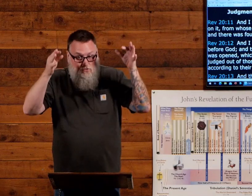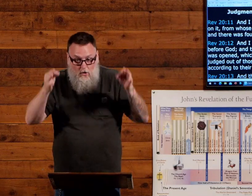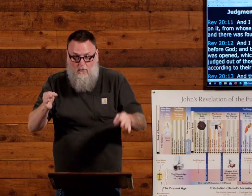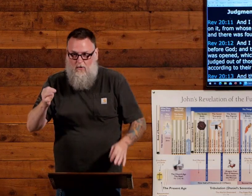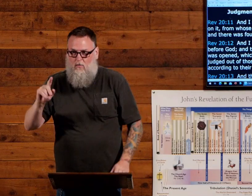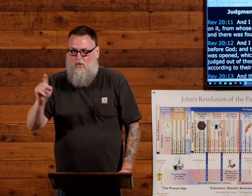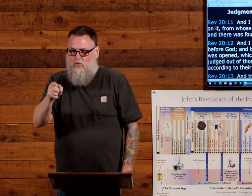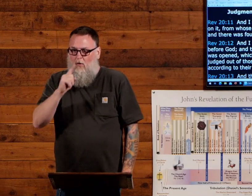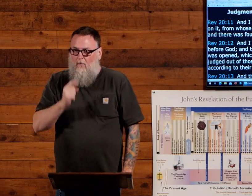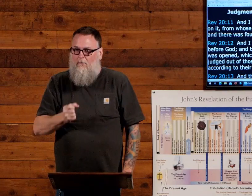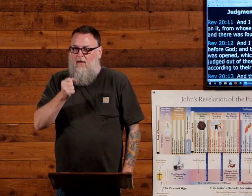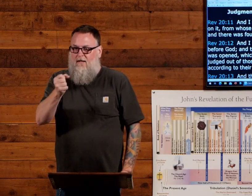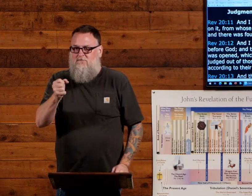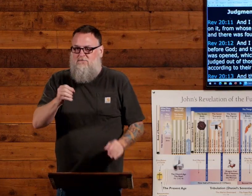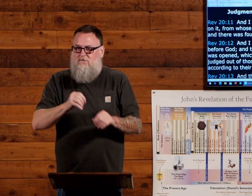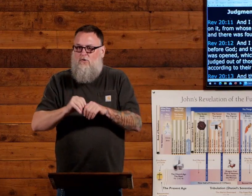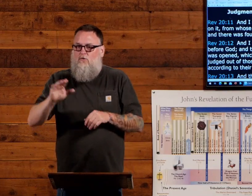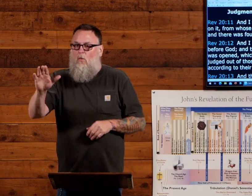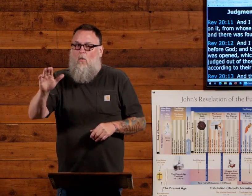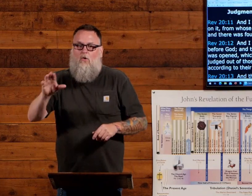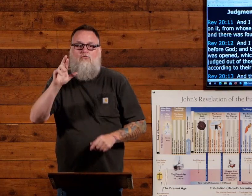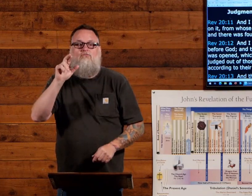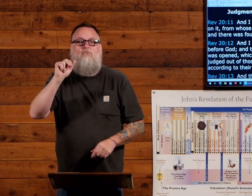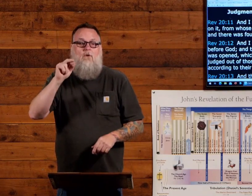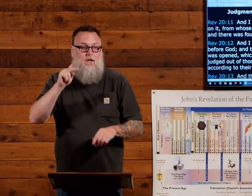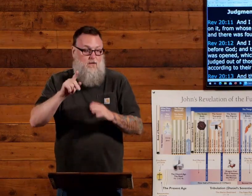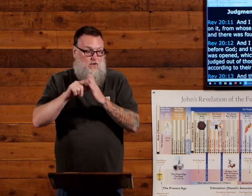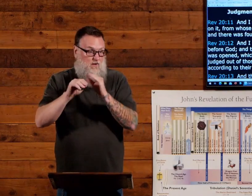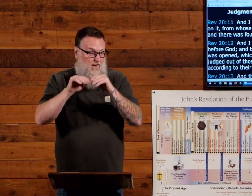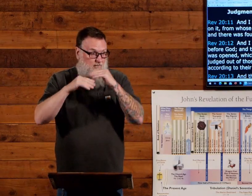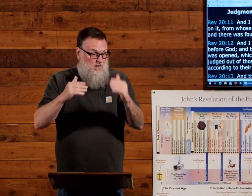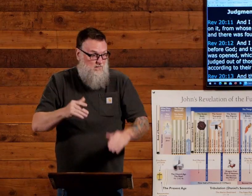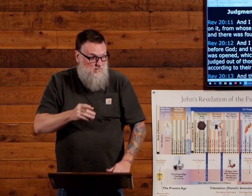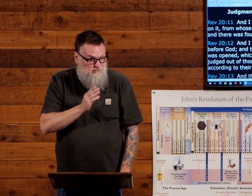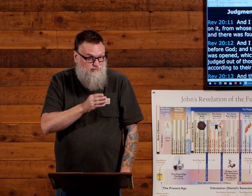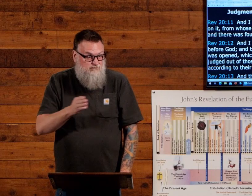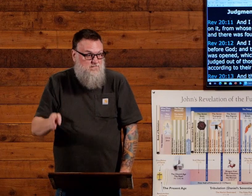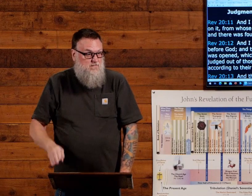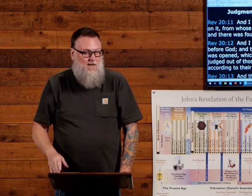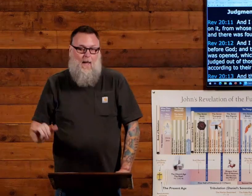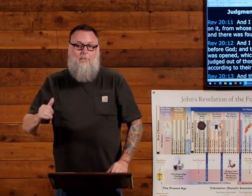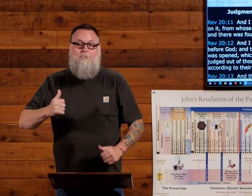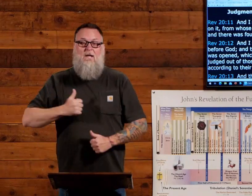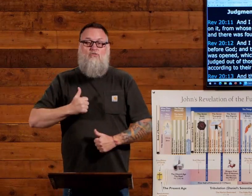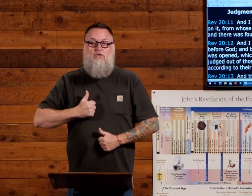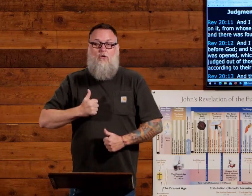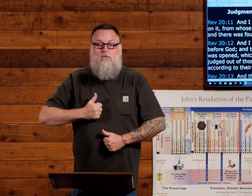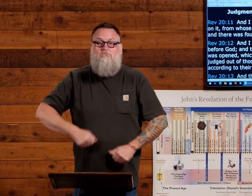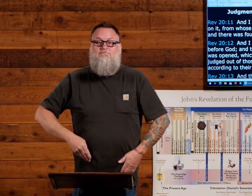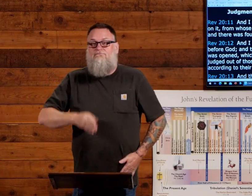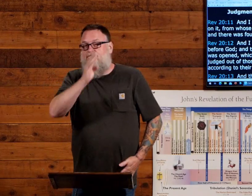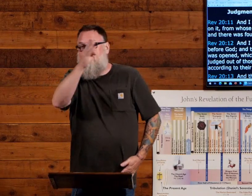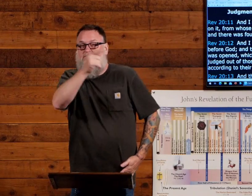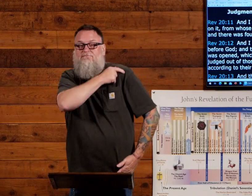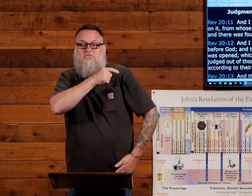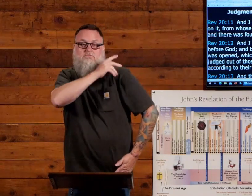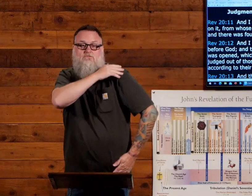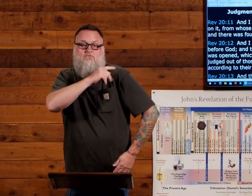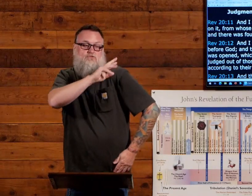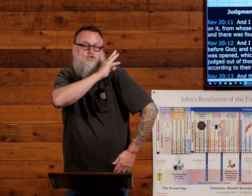Those actions will determine your placement and rank in heaven. You think of the military and all